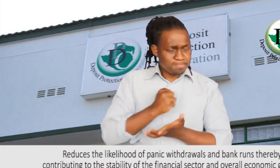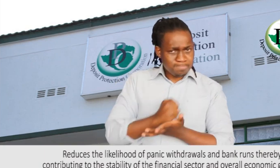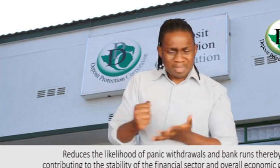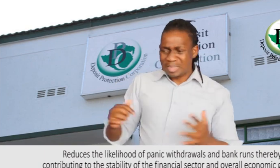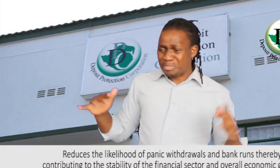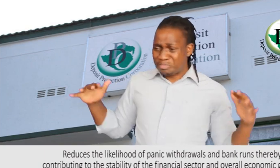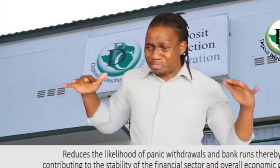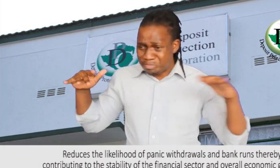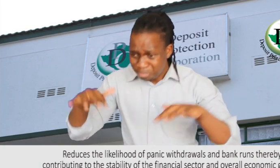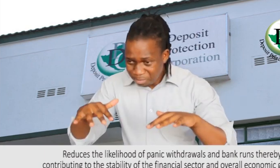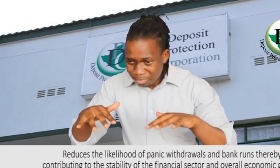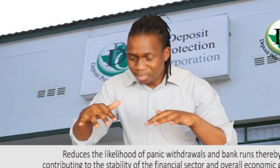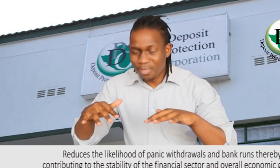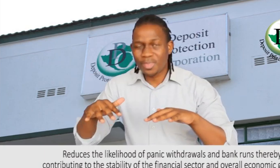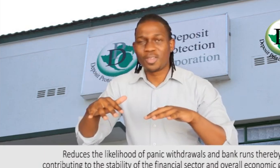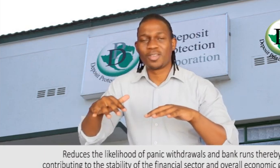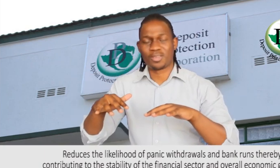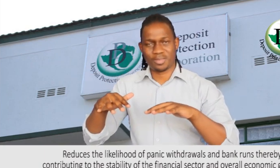overall economic growth.